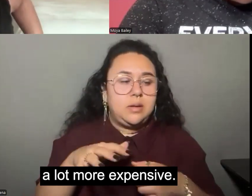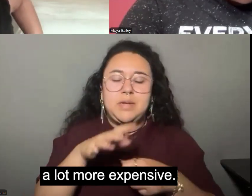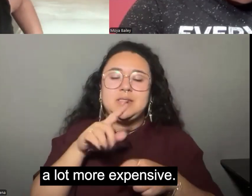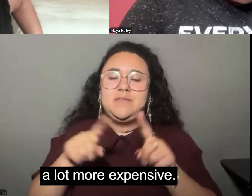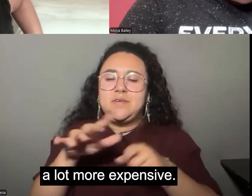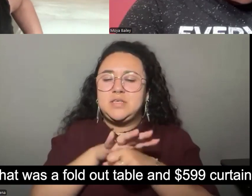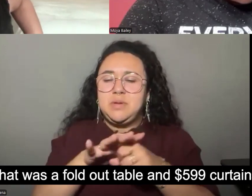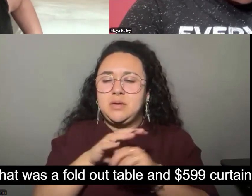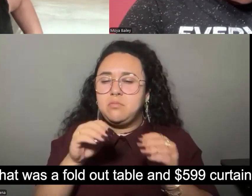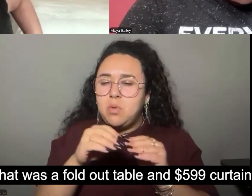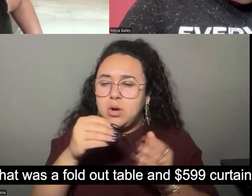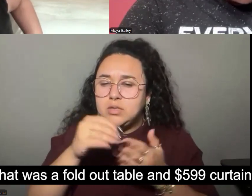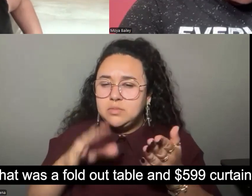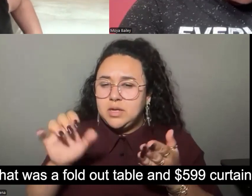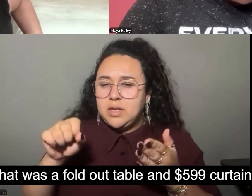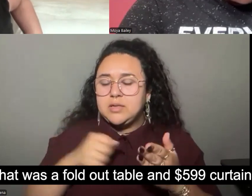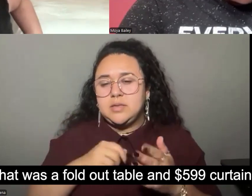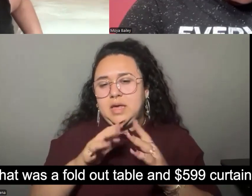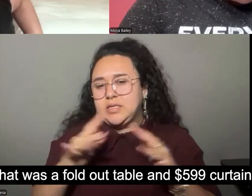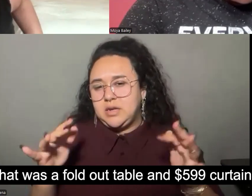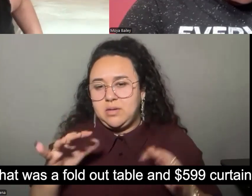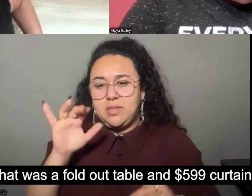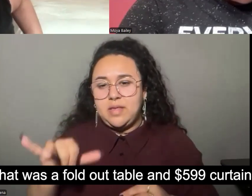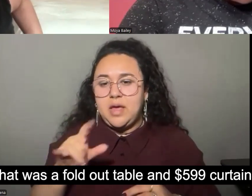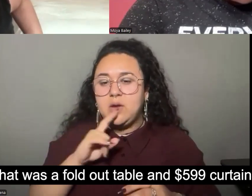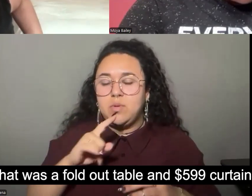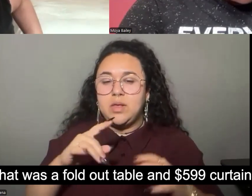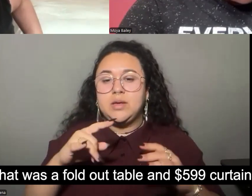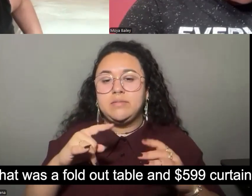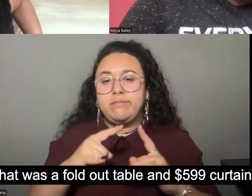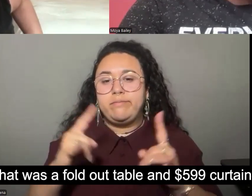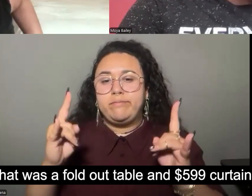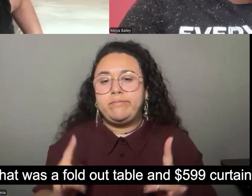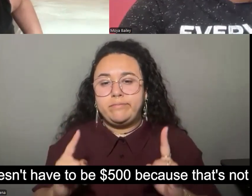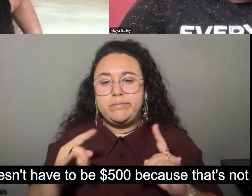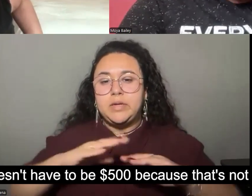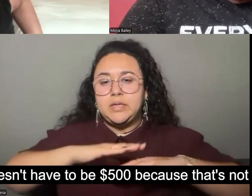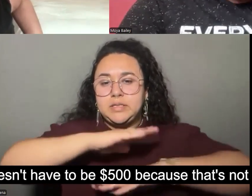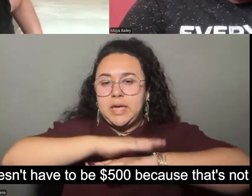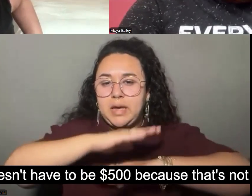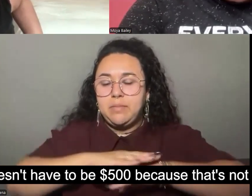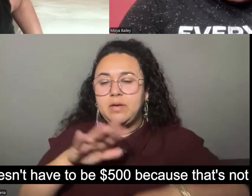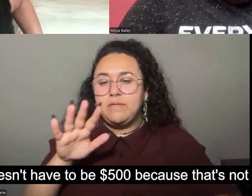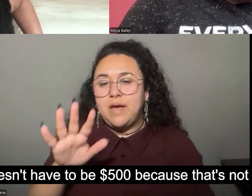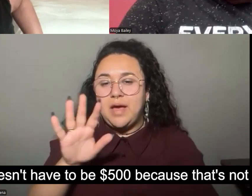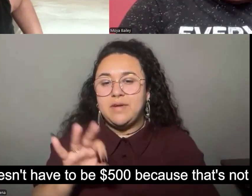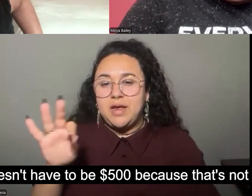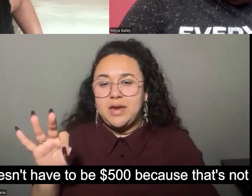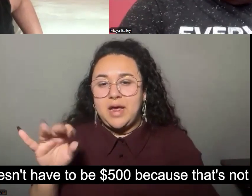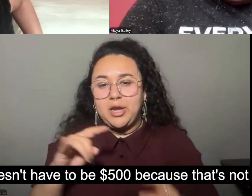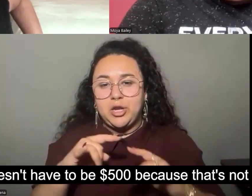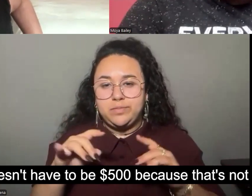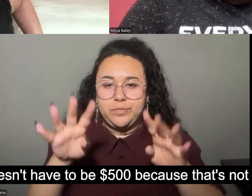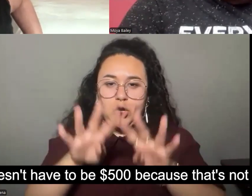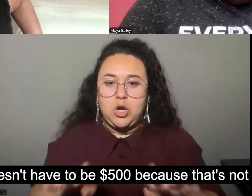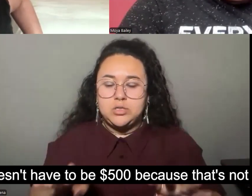tension, but also I'm like, yeah, that was a fold out table and 5.99 curtains, right? It doesn't have to be $500